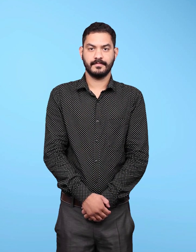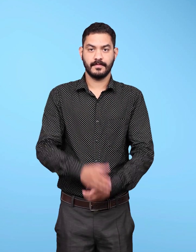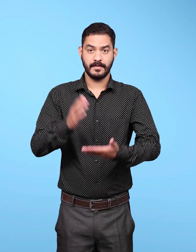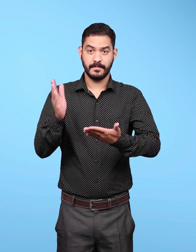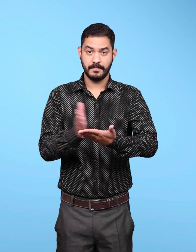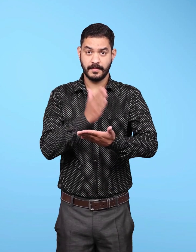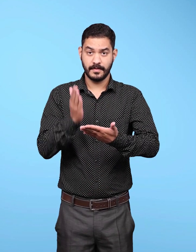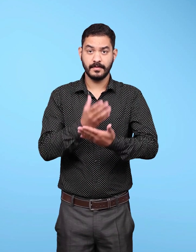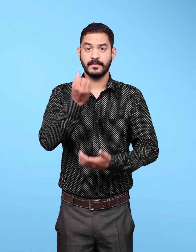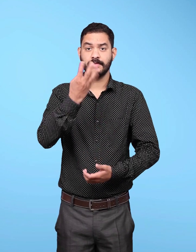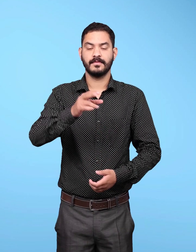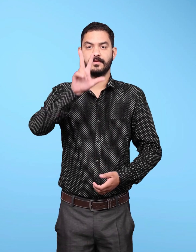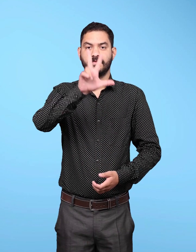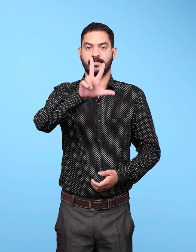Page number 81.